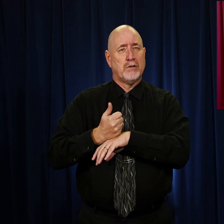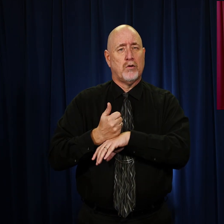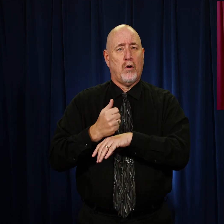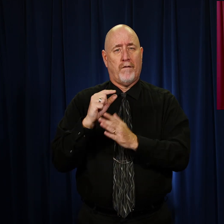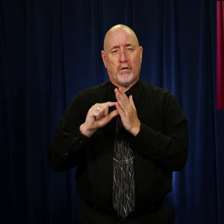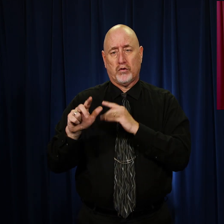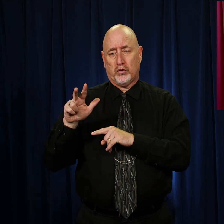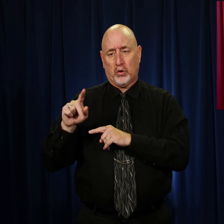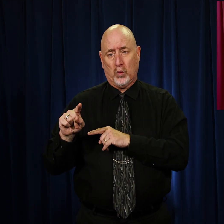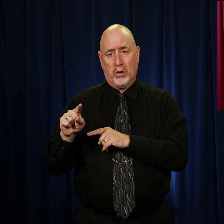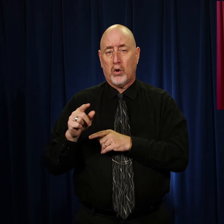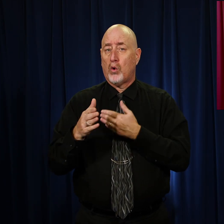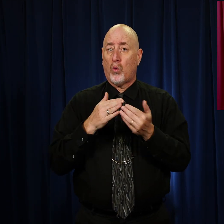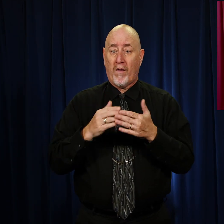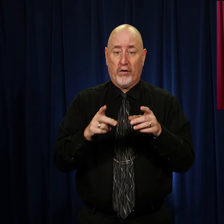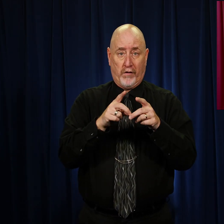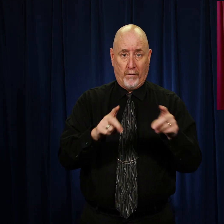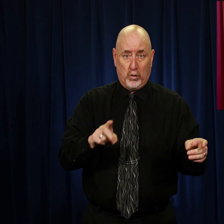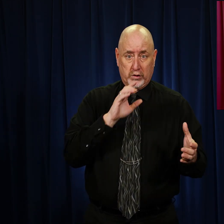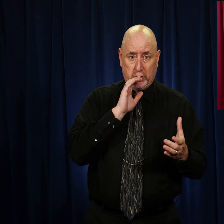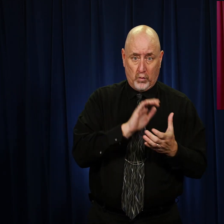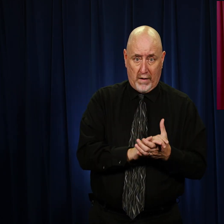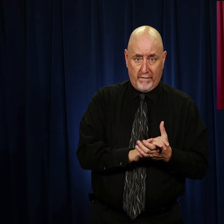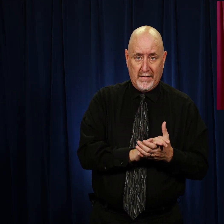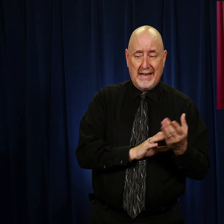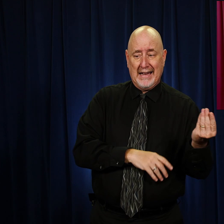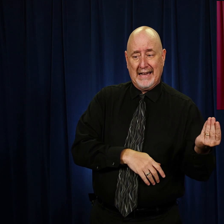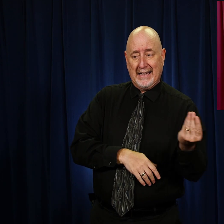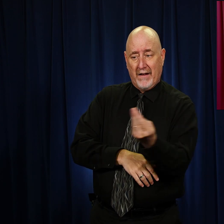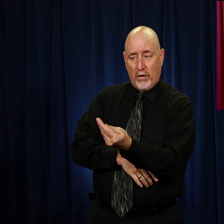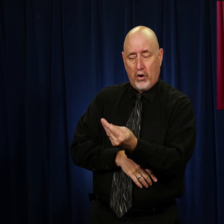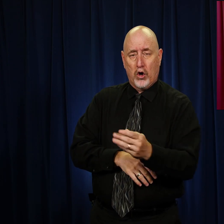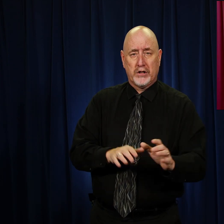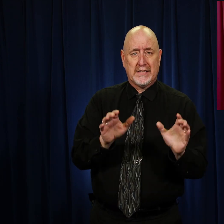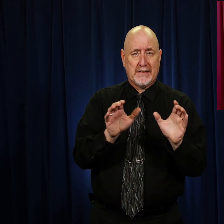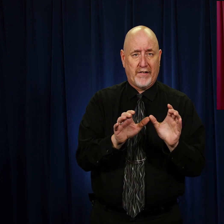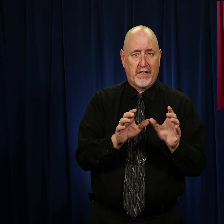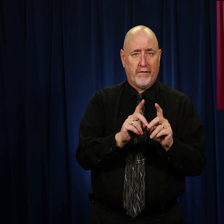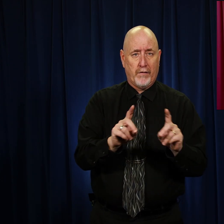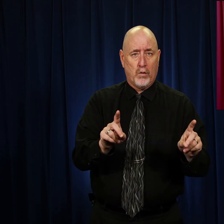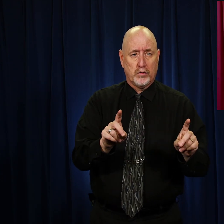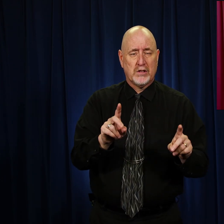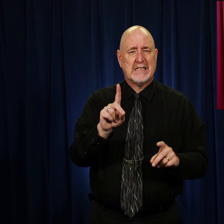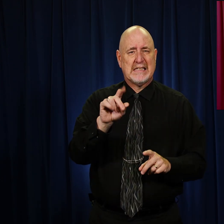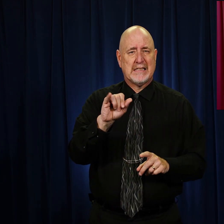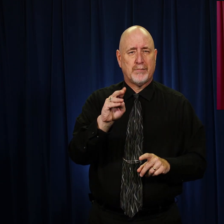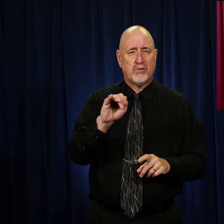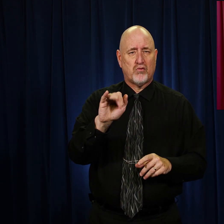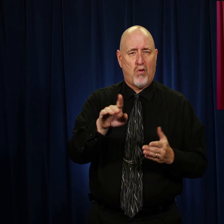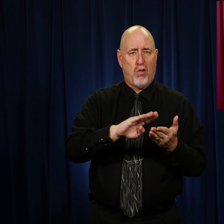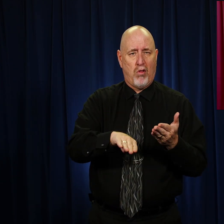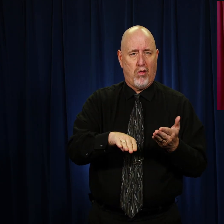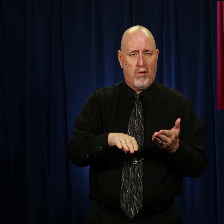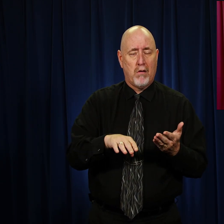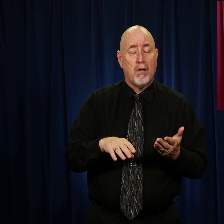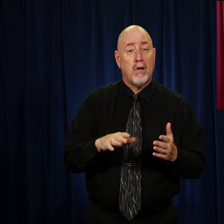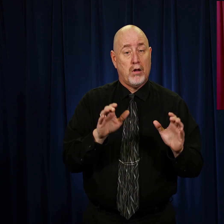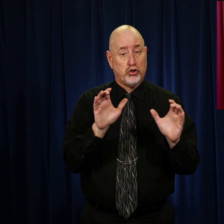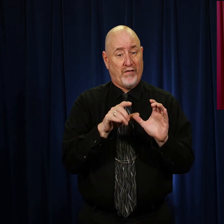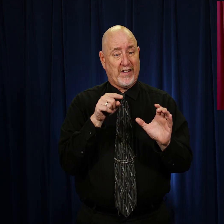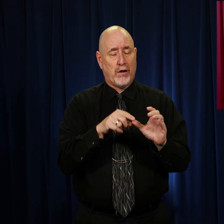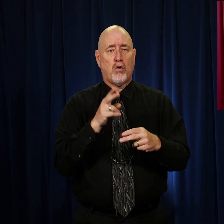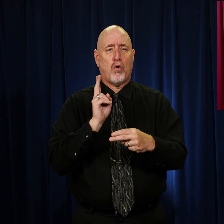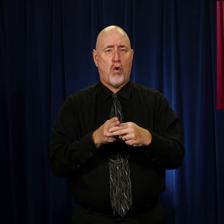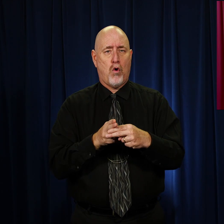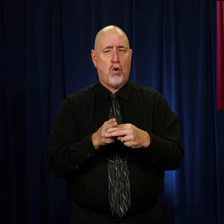to verse 31, whoever divorces his wife, let him give her a certificate of dismissal. That certificate